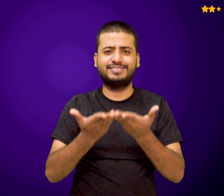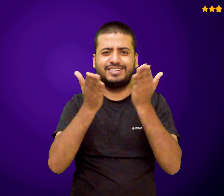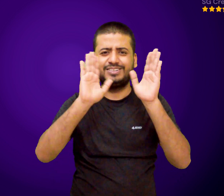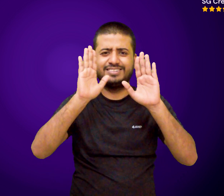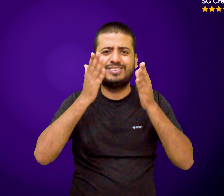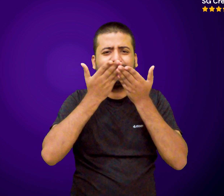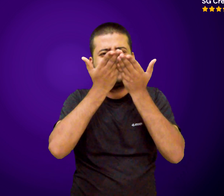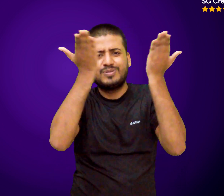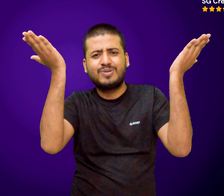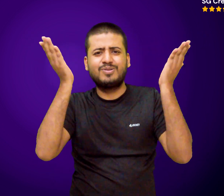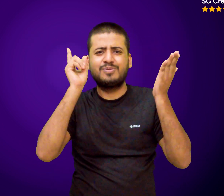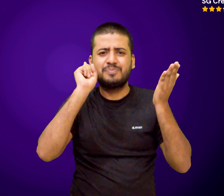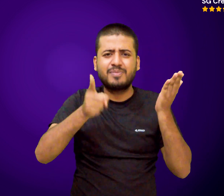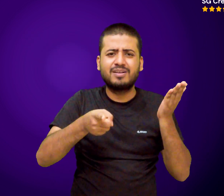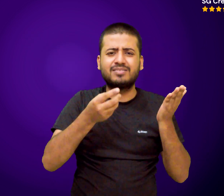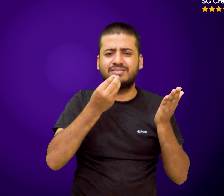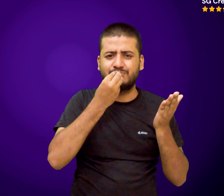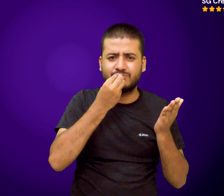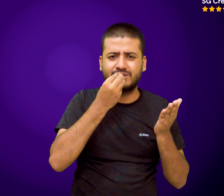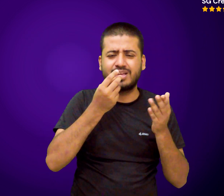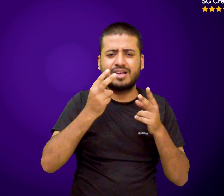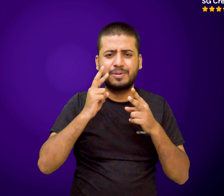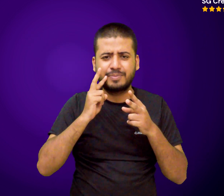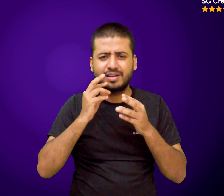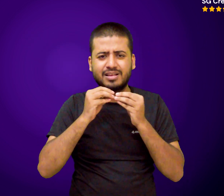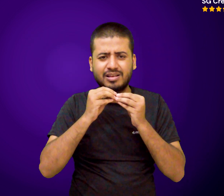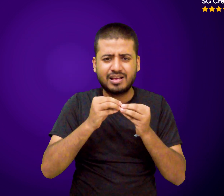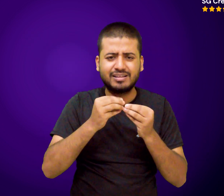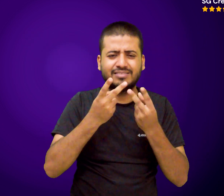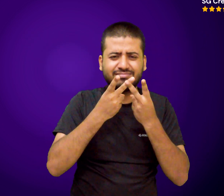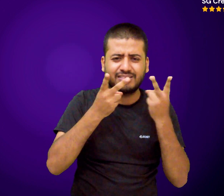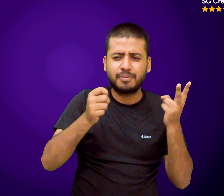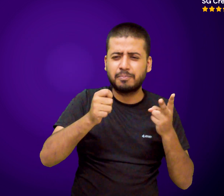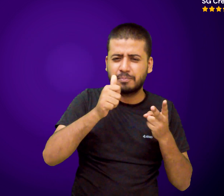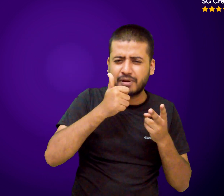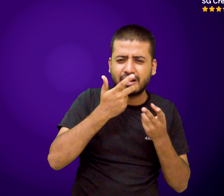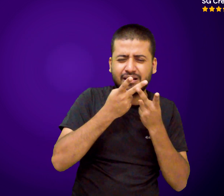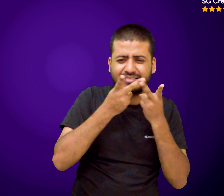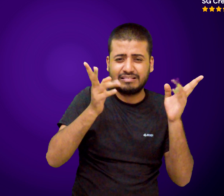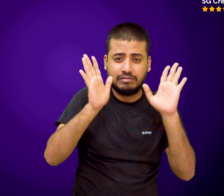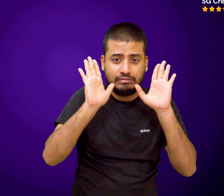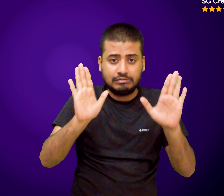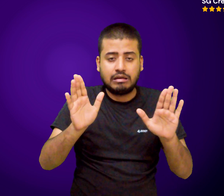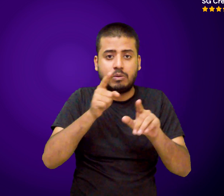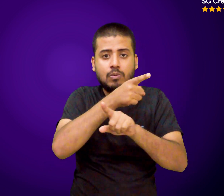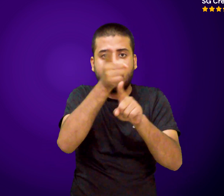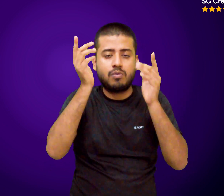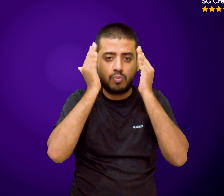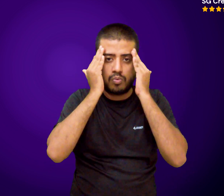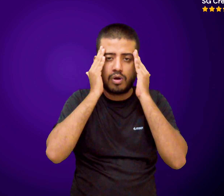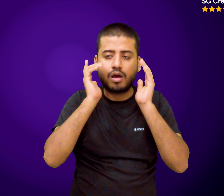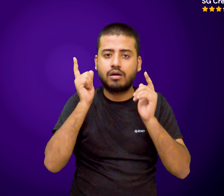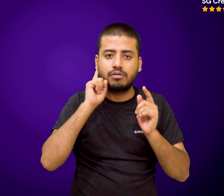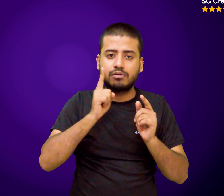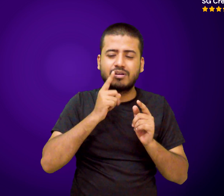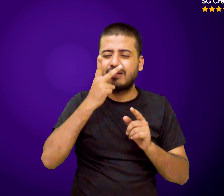The statement, news seem not important and news used, likely refers to the idea that news content, while presented as